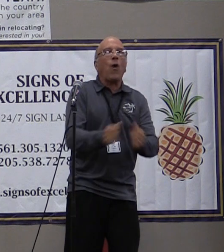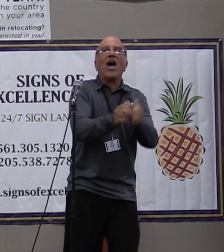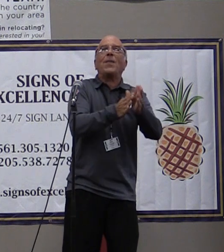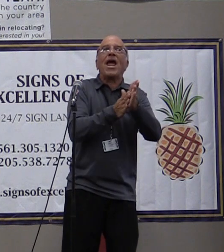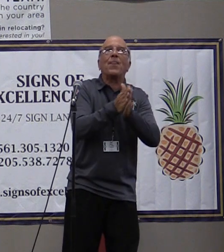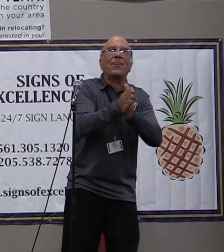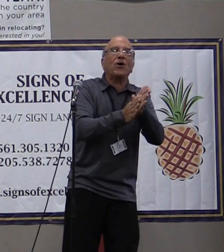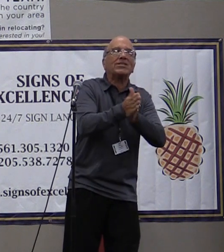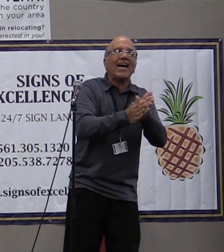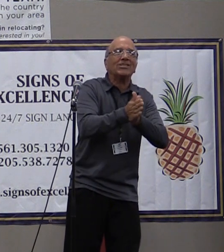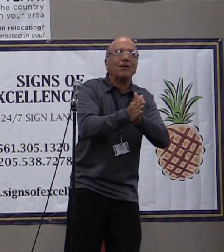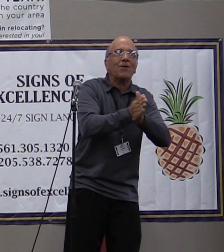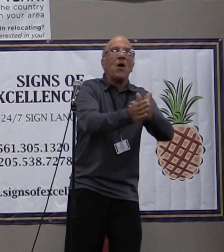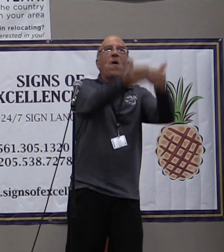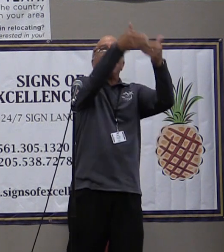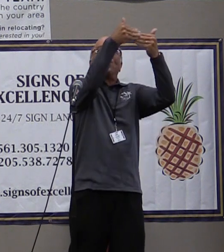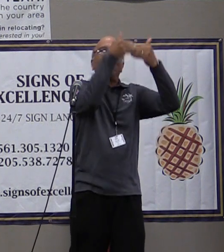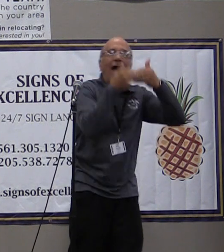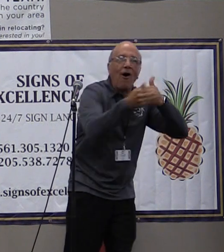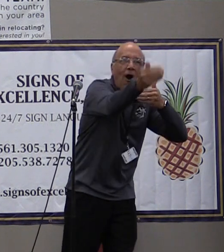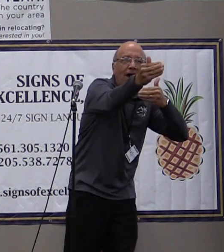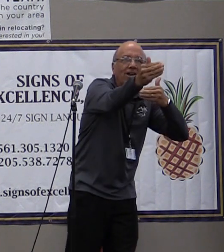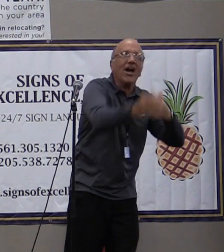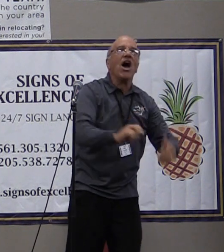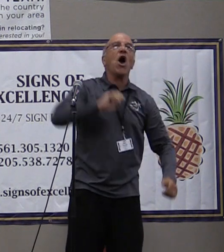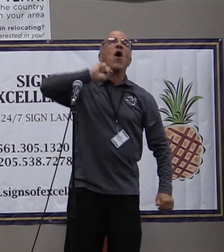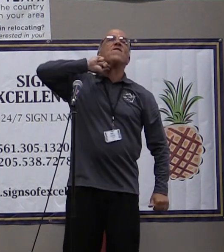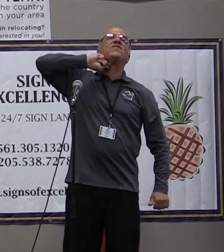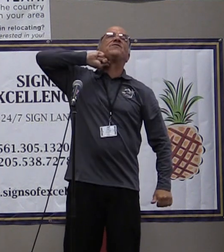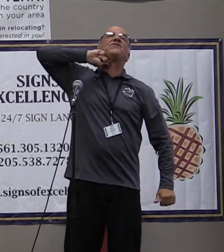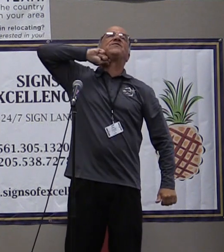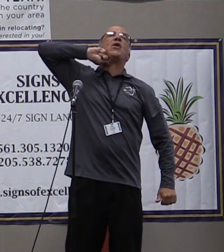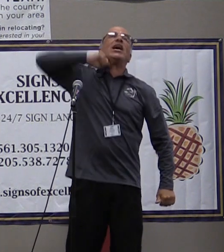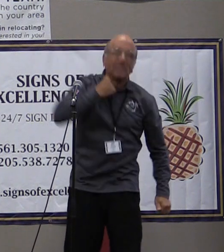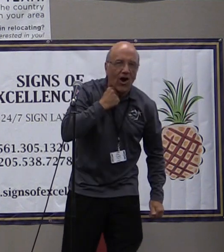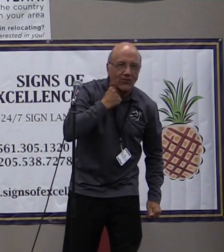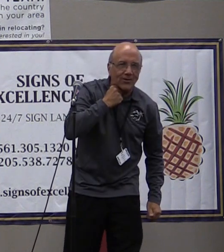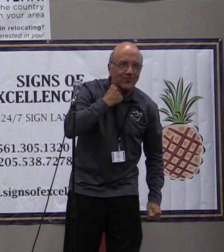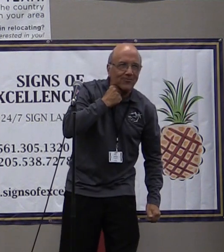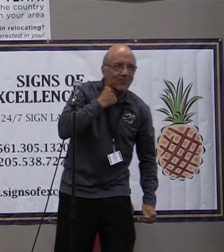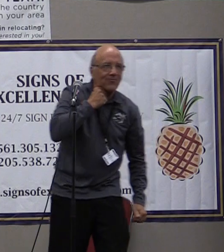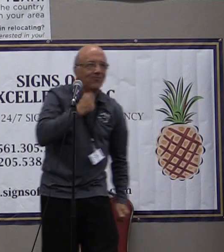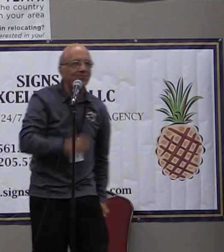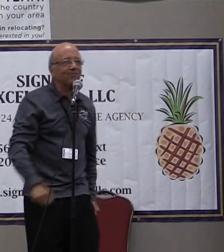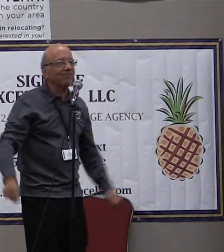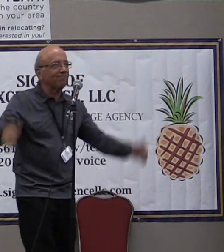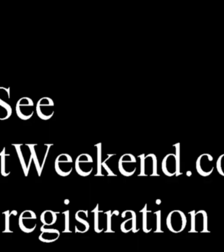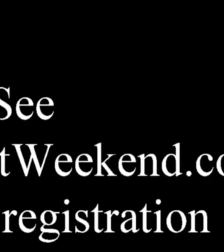with enthusiasm, from now on, voice off.